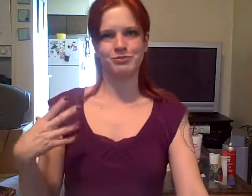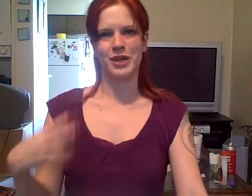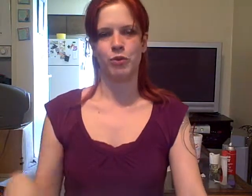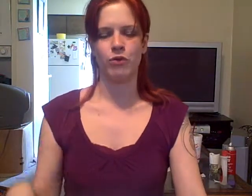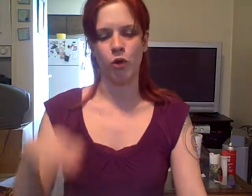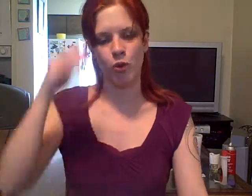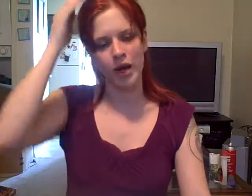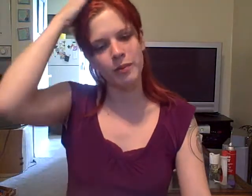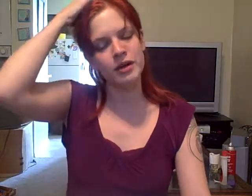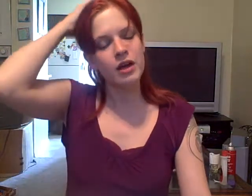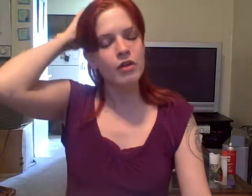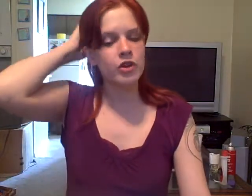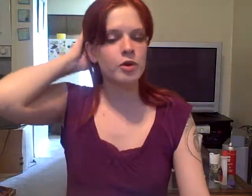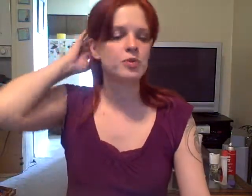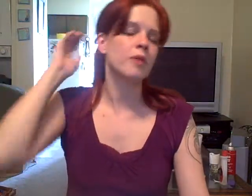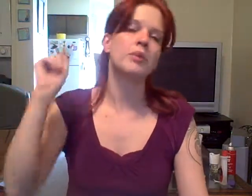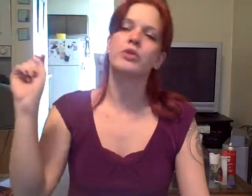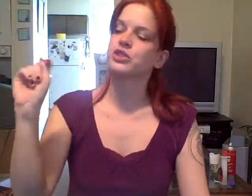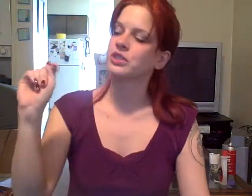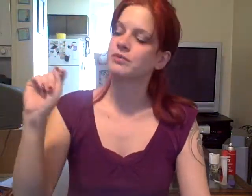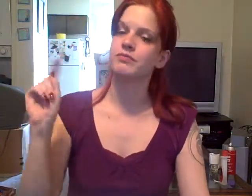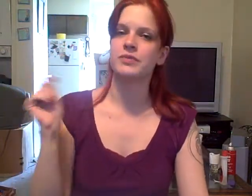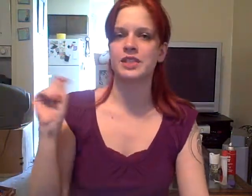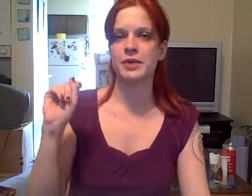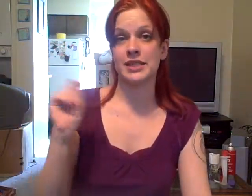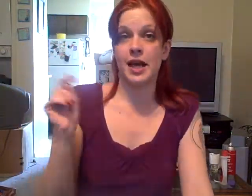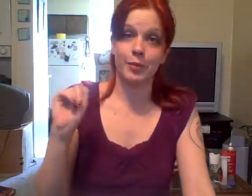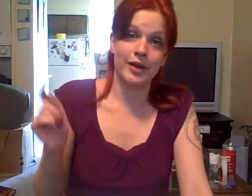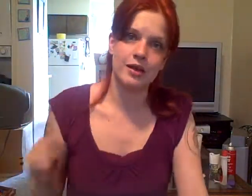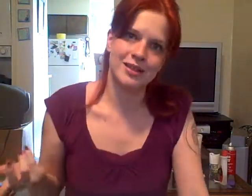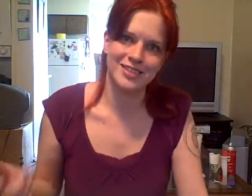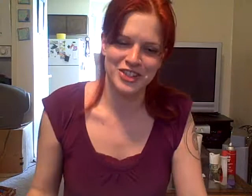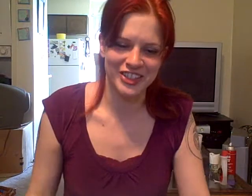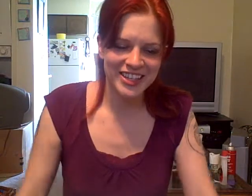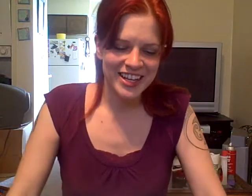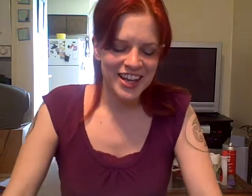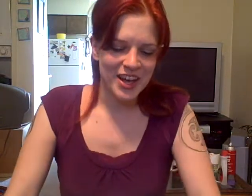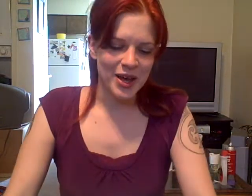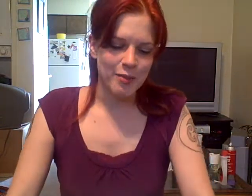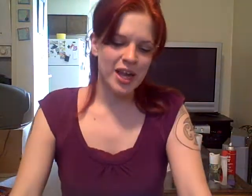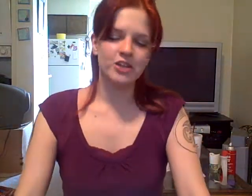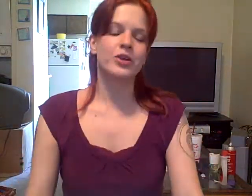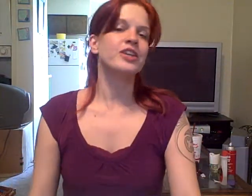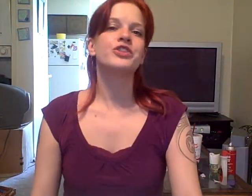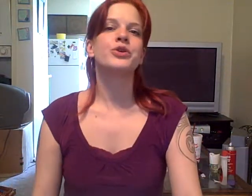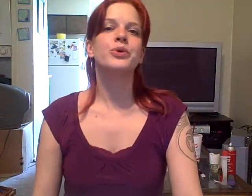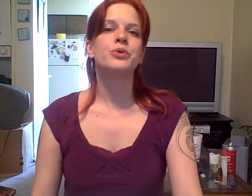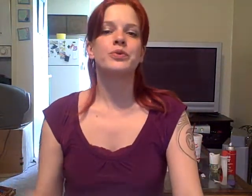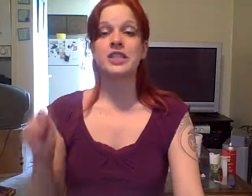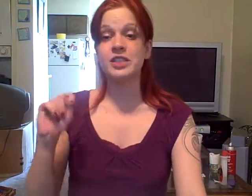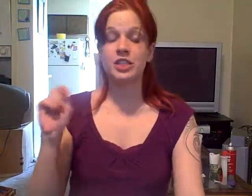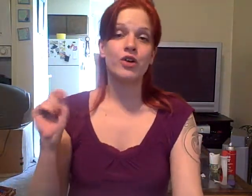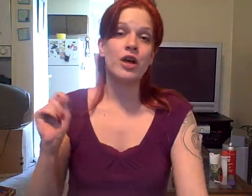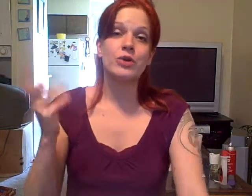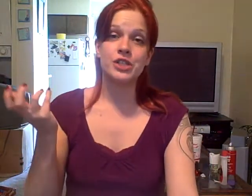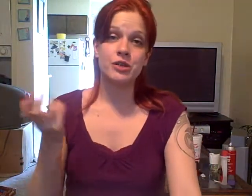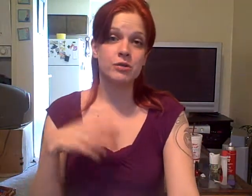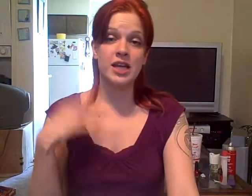a more formal way. But for the most part, people will just, this means I gotta pee, essentially. And you can do, this is a great one to use